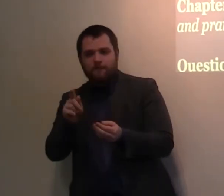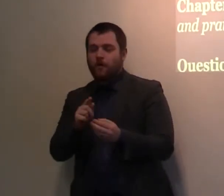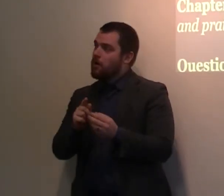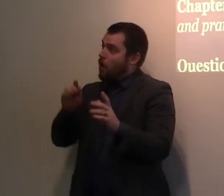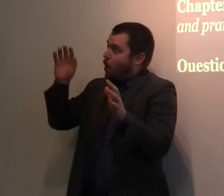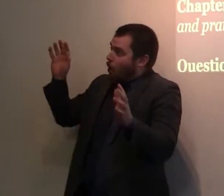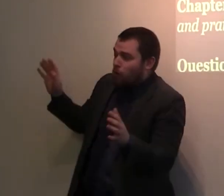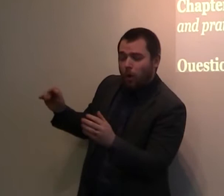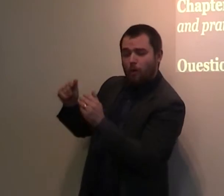God.